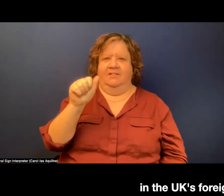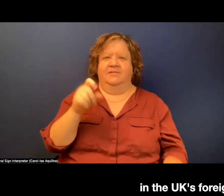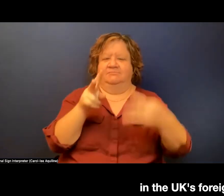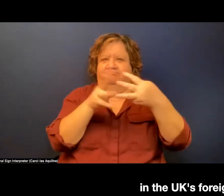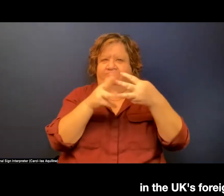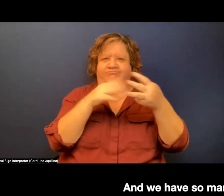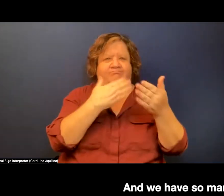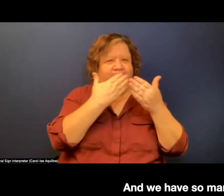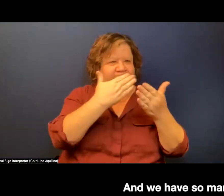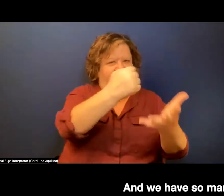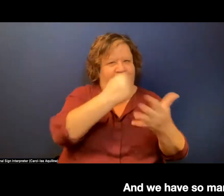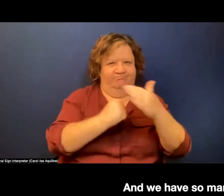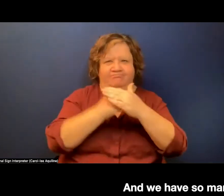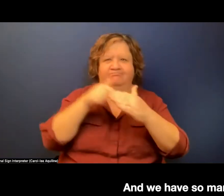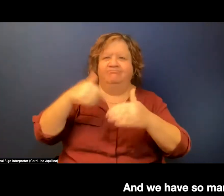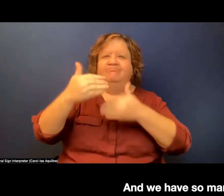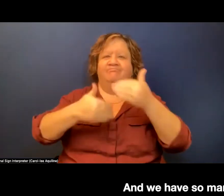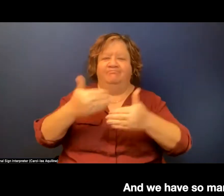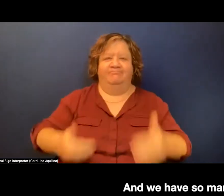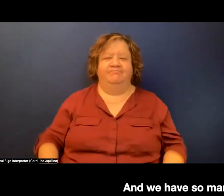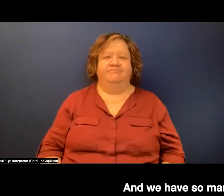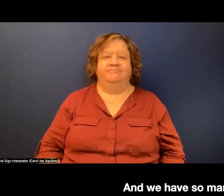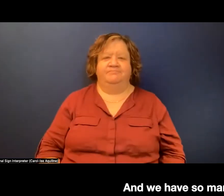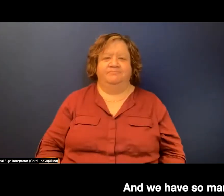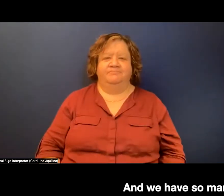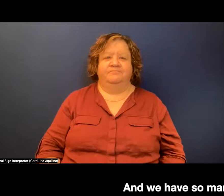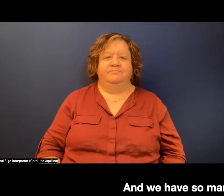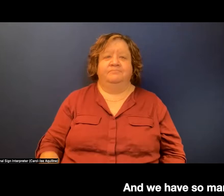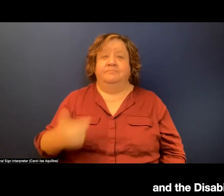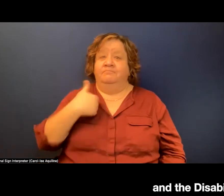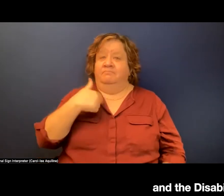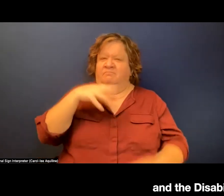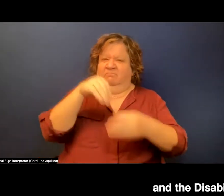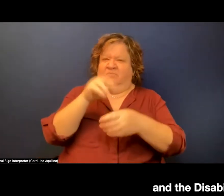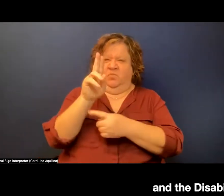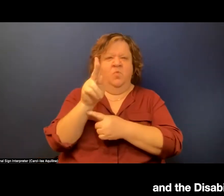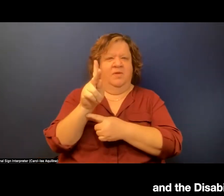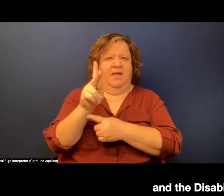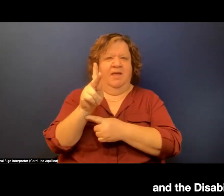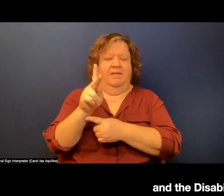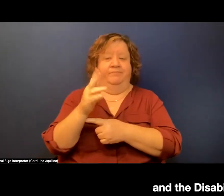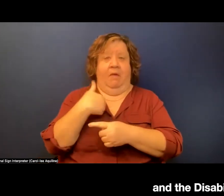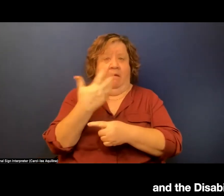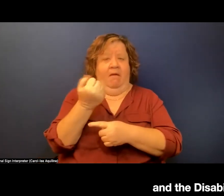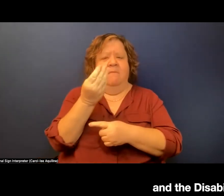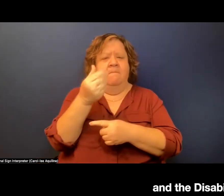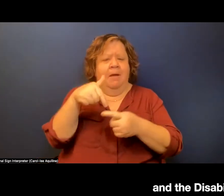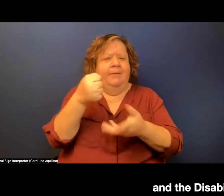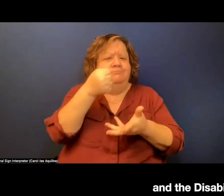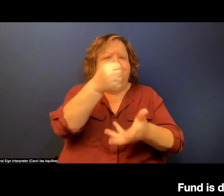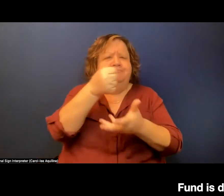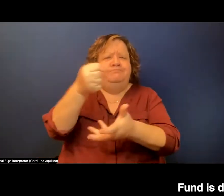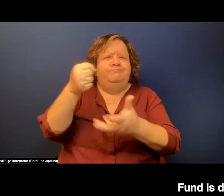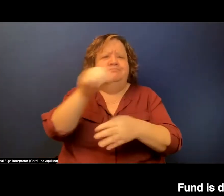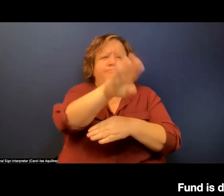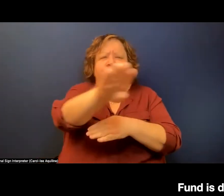and Development Office. And we have so many wonderful partners to work with. And the Disability Rights Fund and the